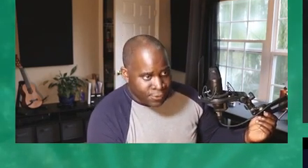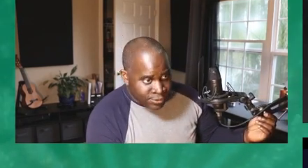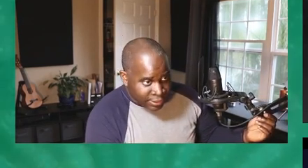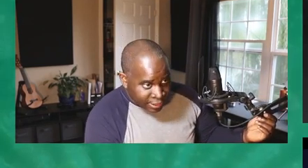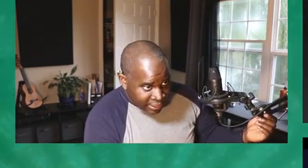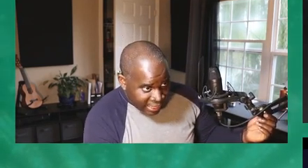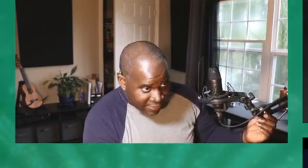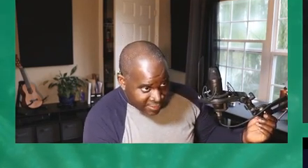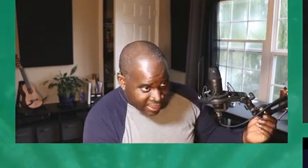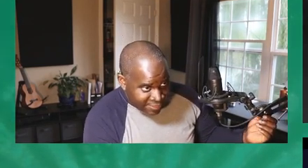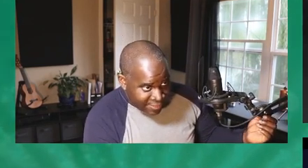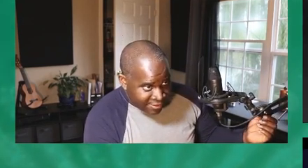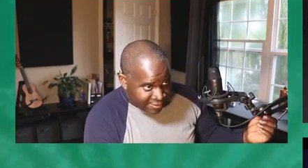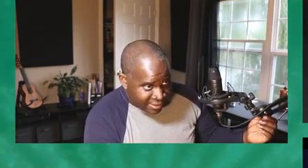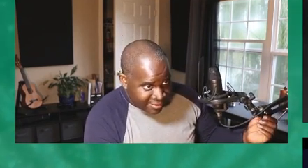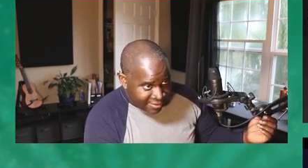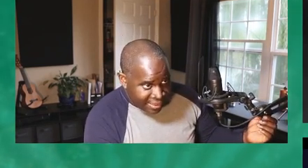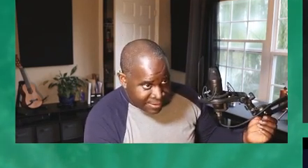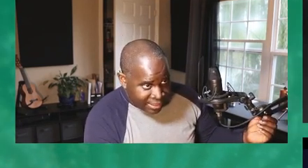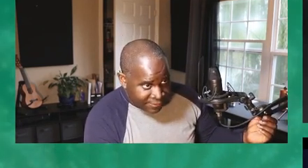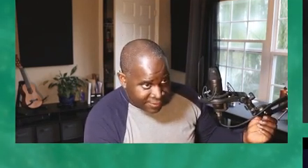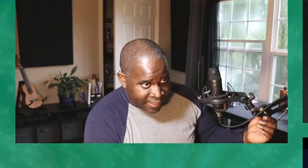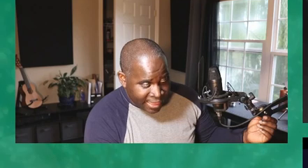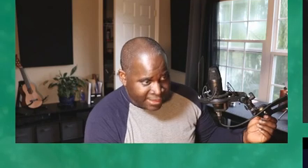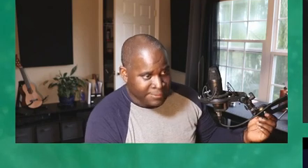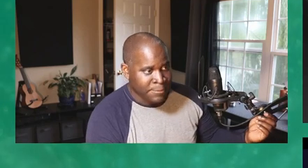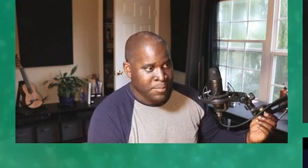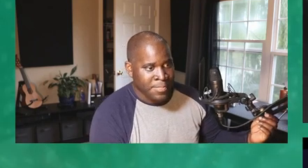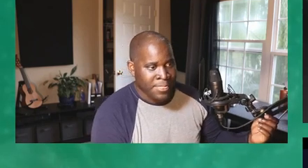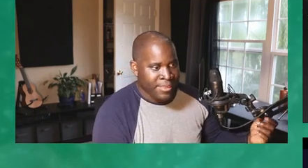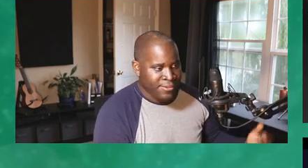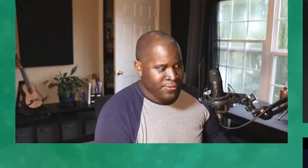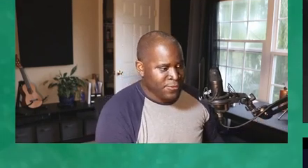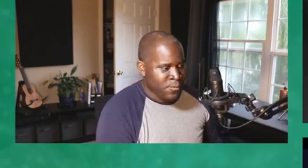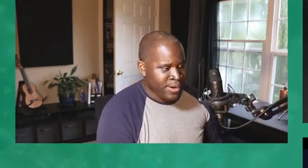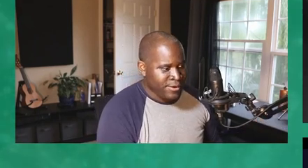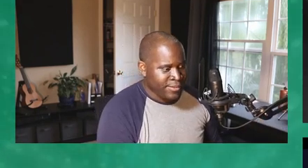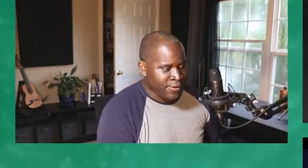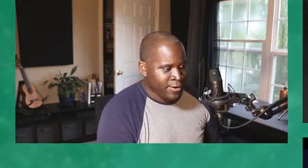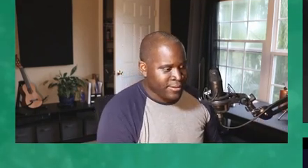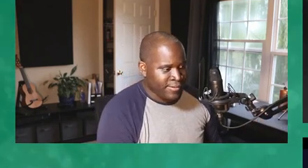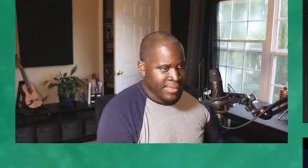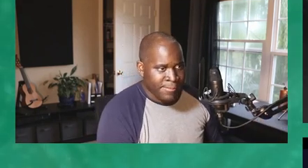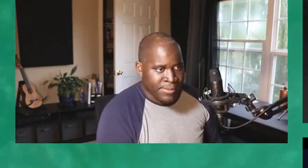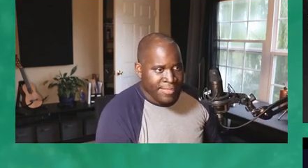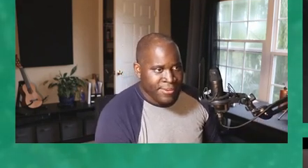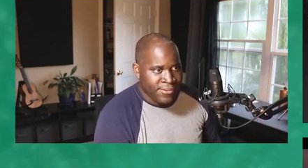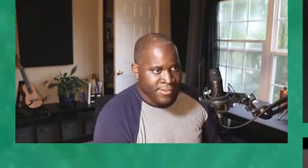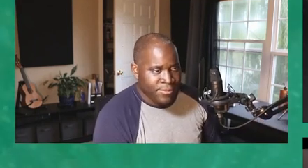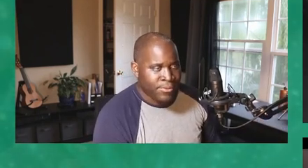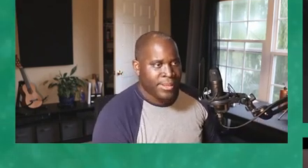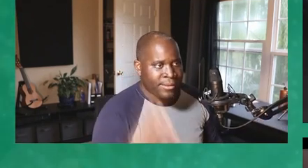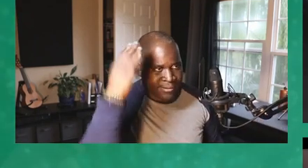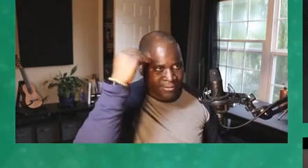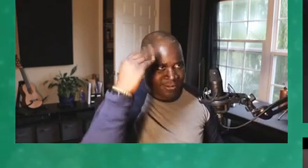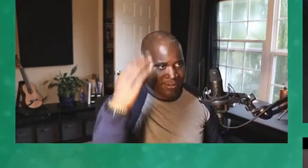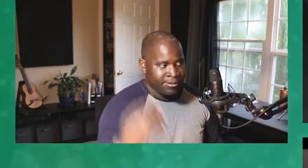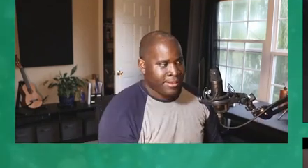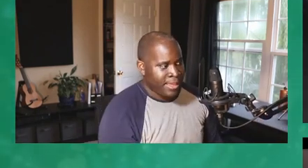are so dark and this is the same color as that. It's just weird. It's hard to see. But I think she says